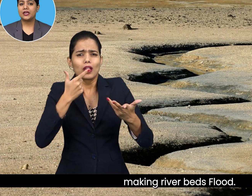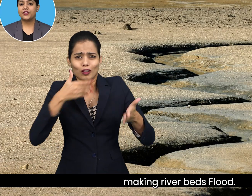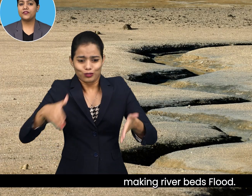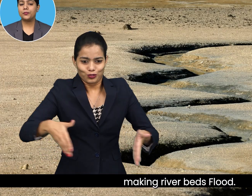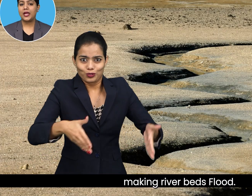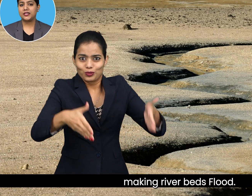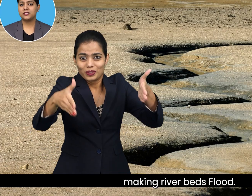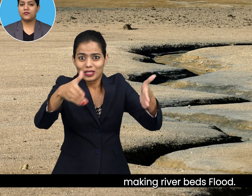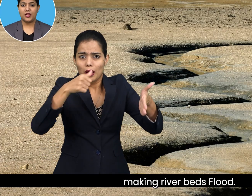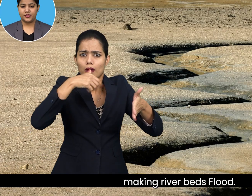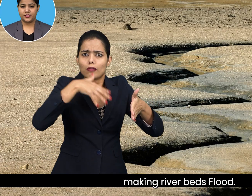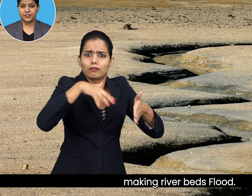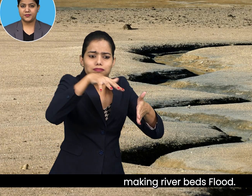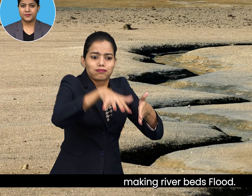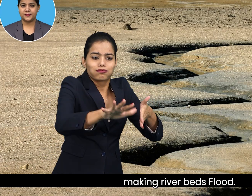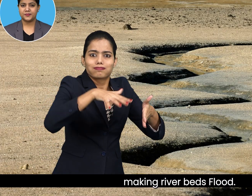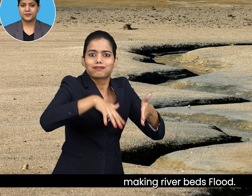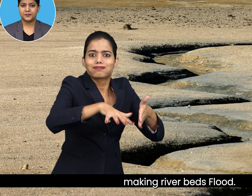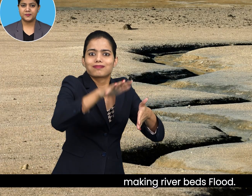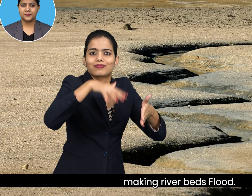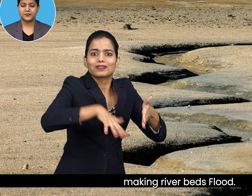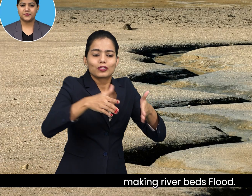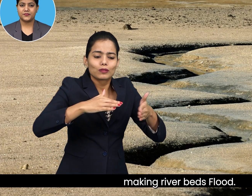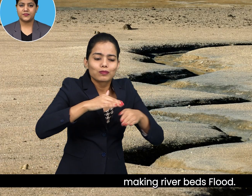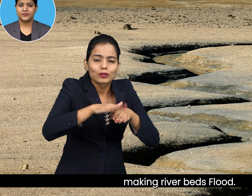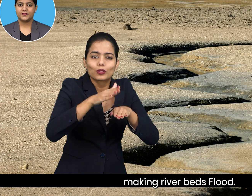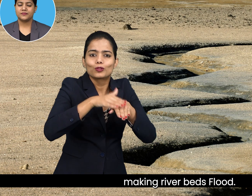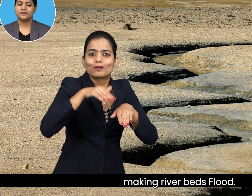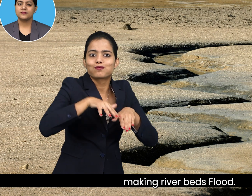Making riverbeds flat.